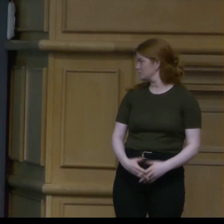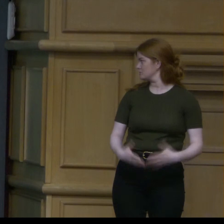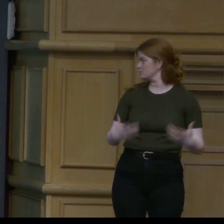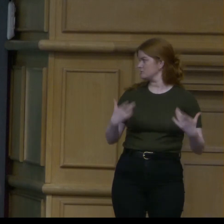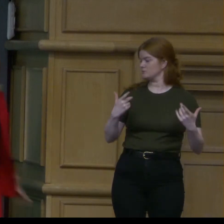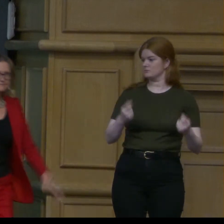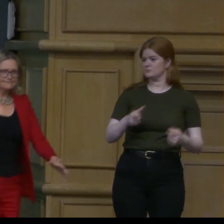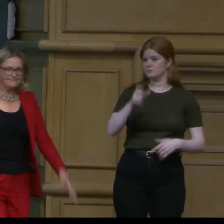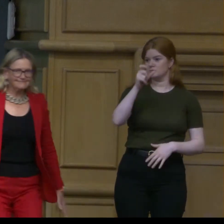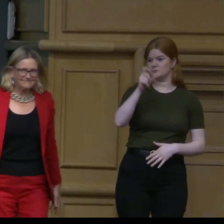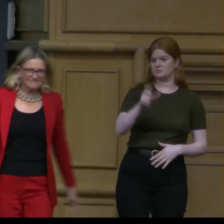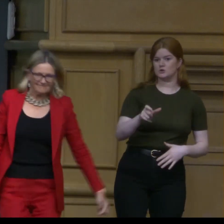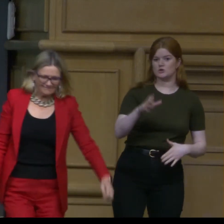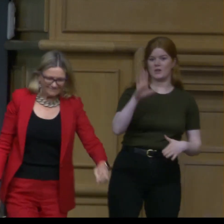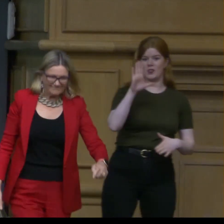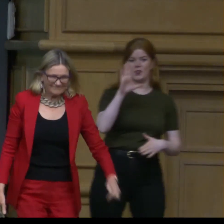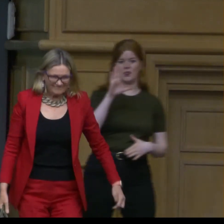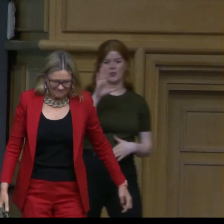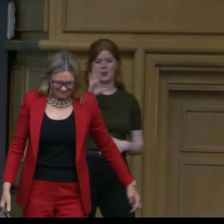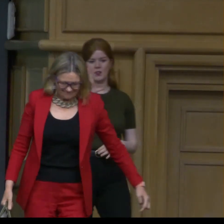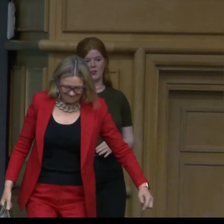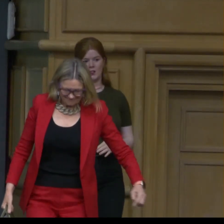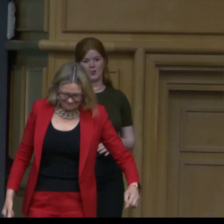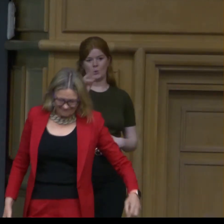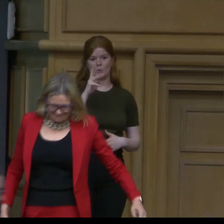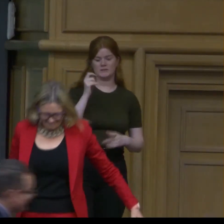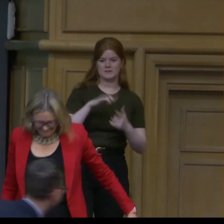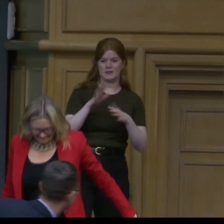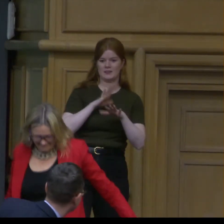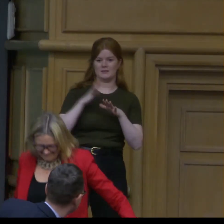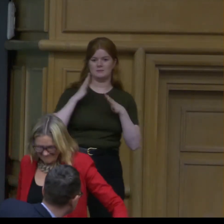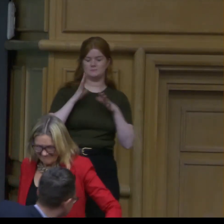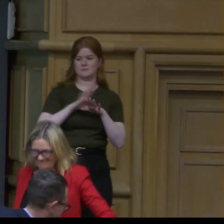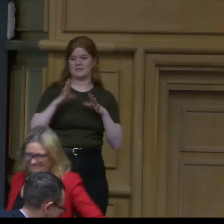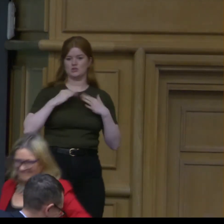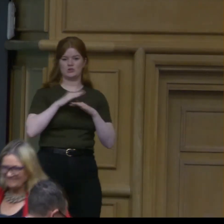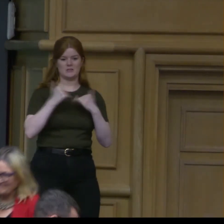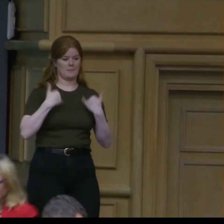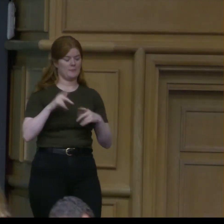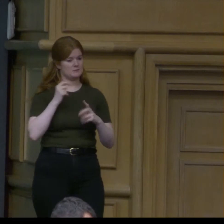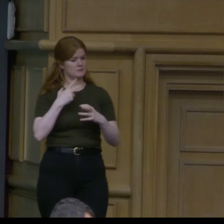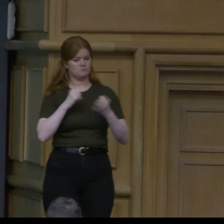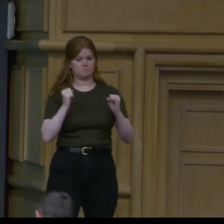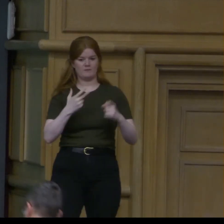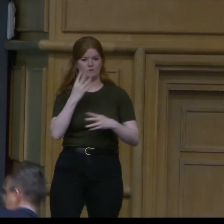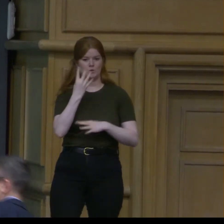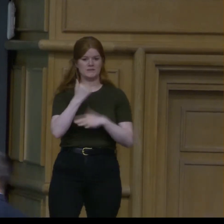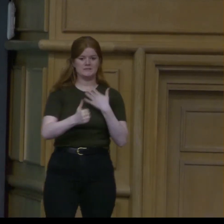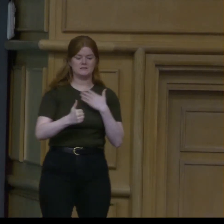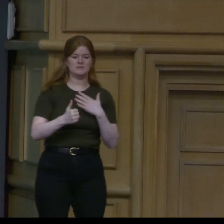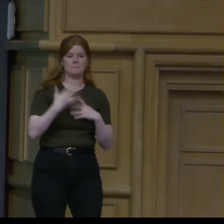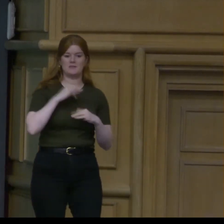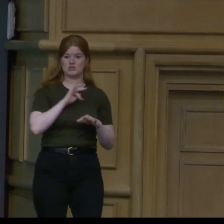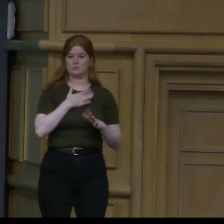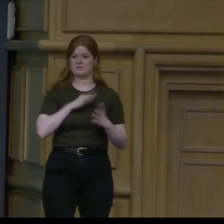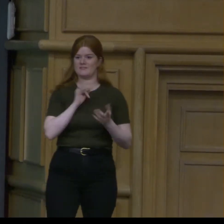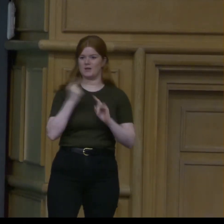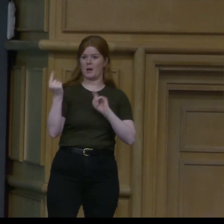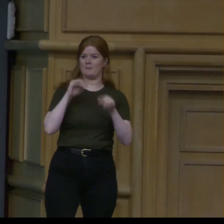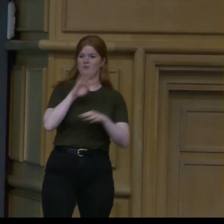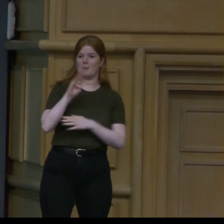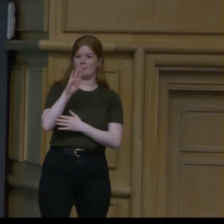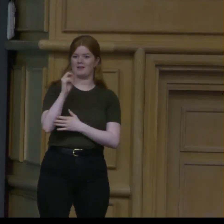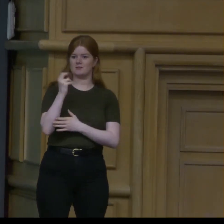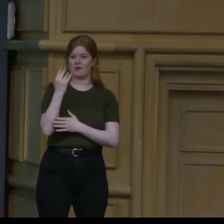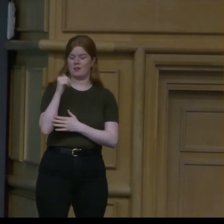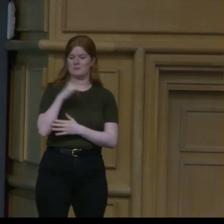Chairperson Louise, and ladies and gentlemen, this has been quite the 4 days, and I've just actually come from